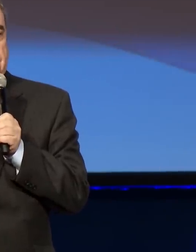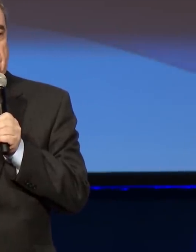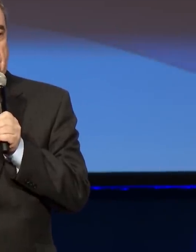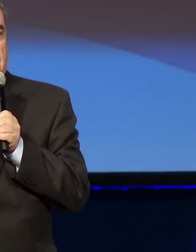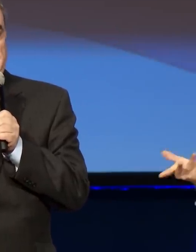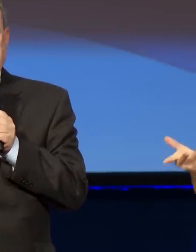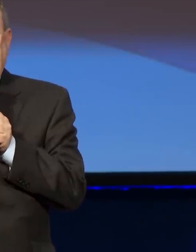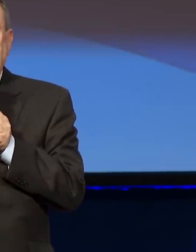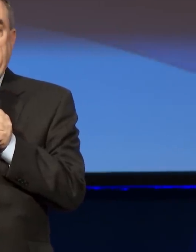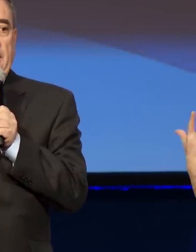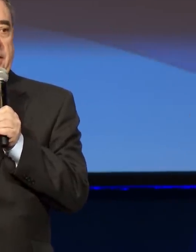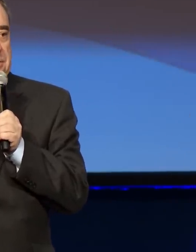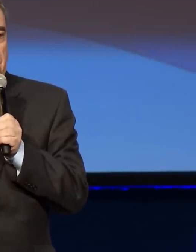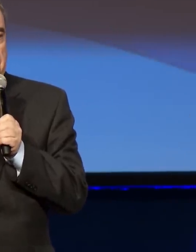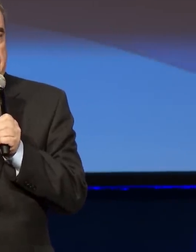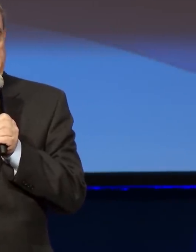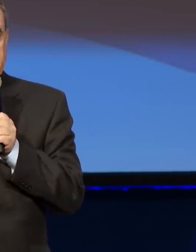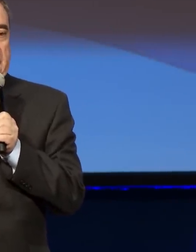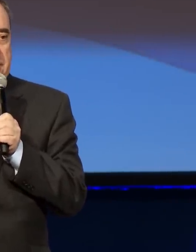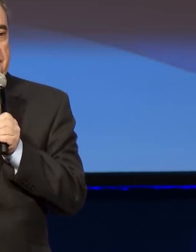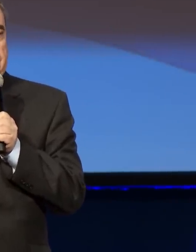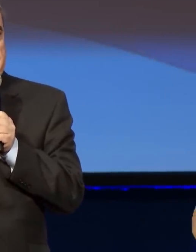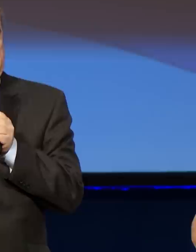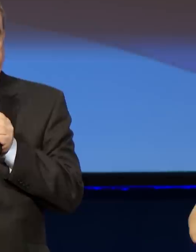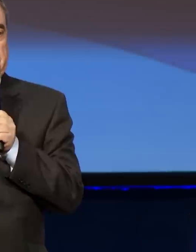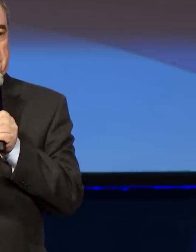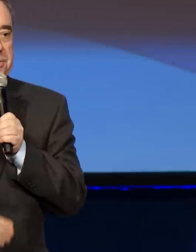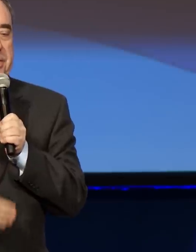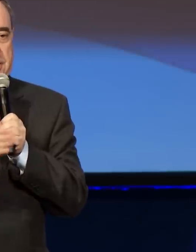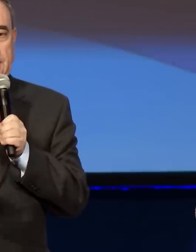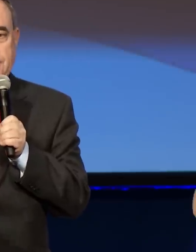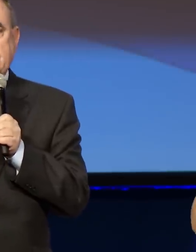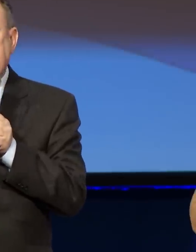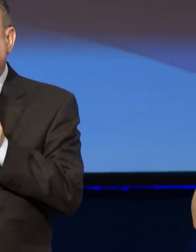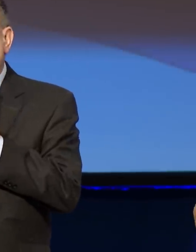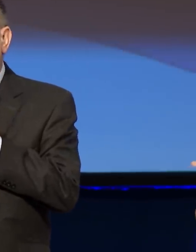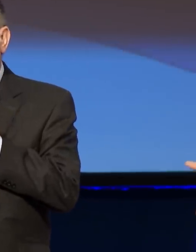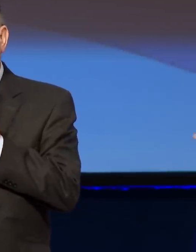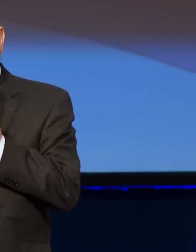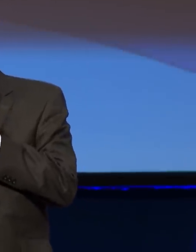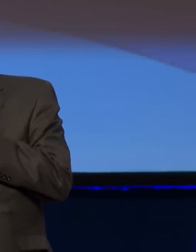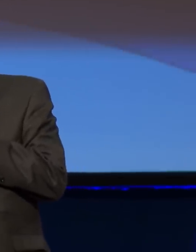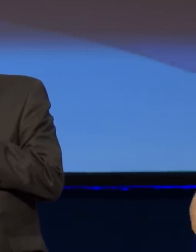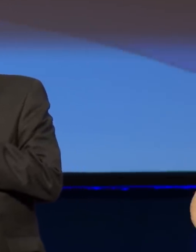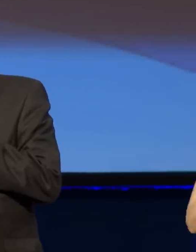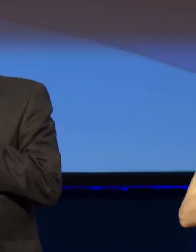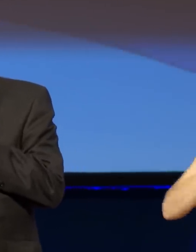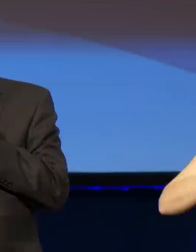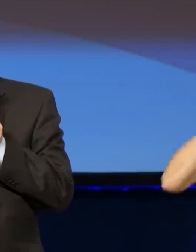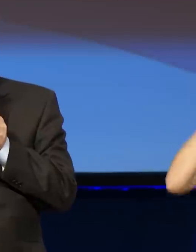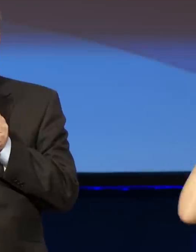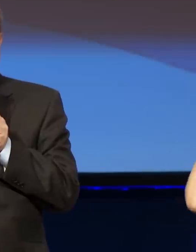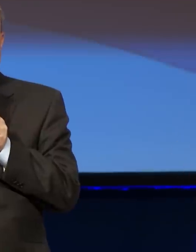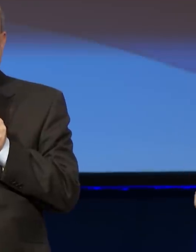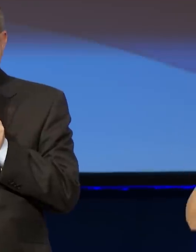election. I mean, how I get into number 10 is neither here nor there. You've just conceded the election. But instead, you know, they run